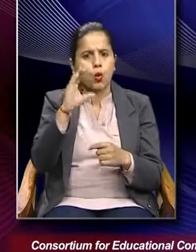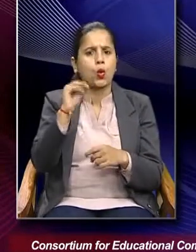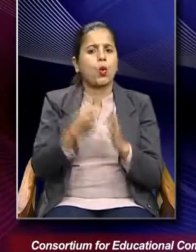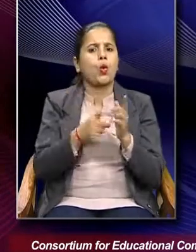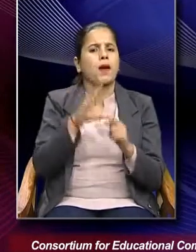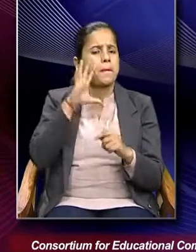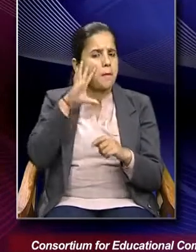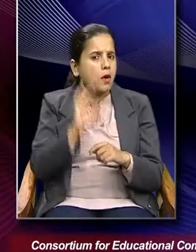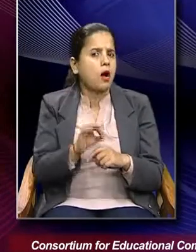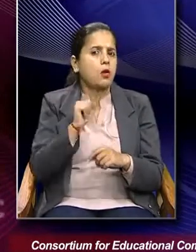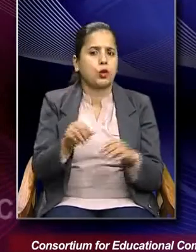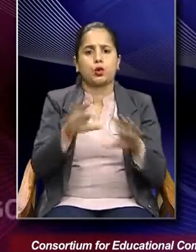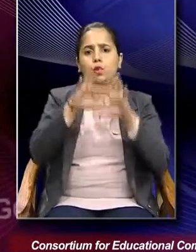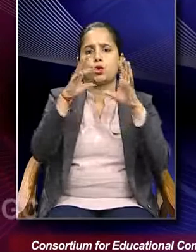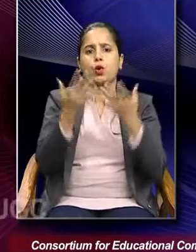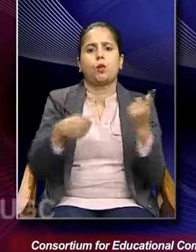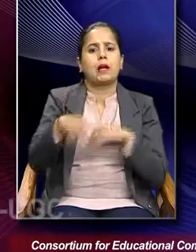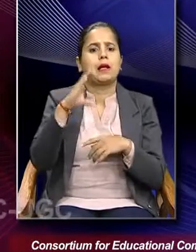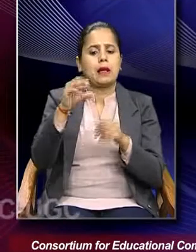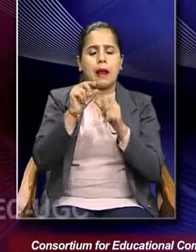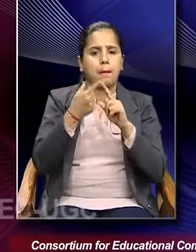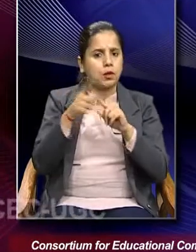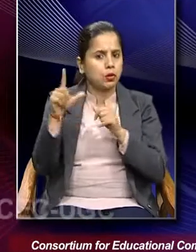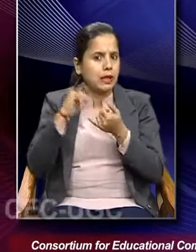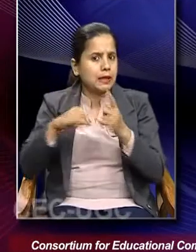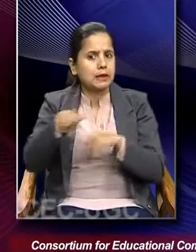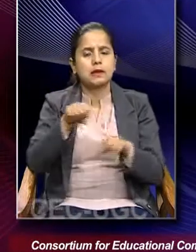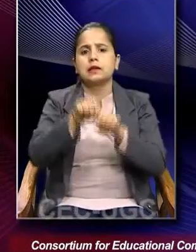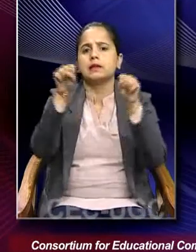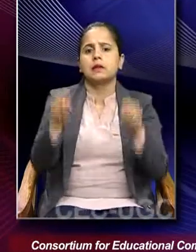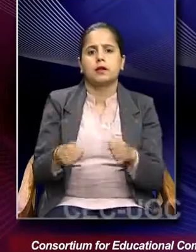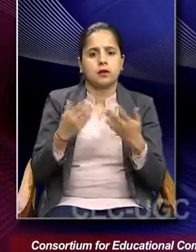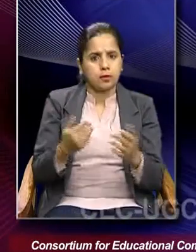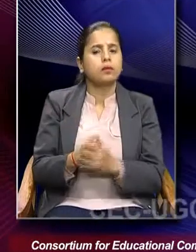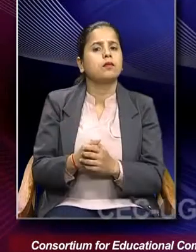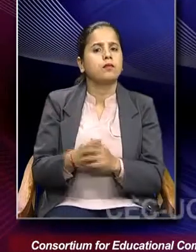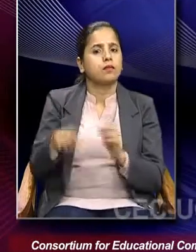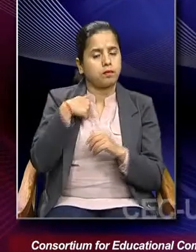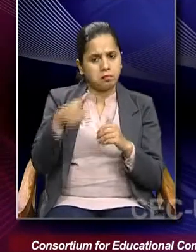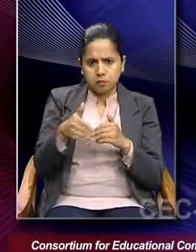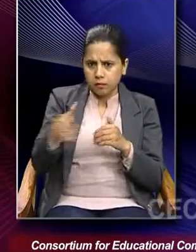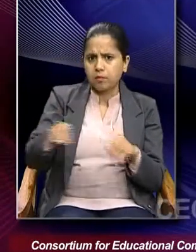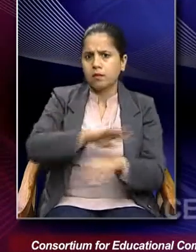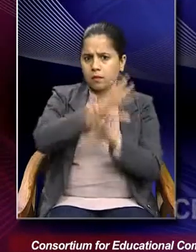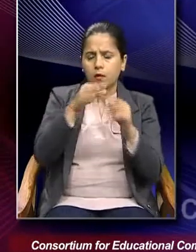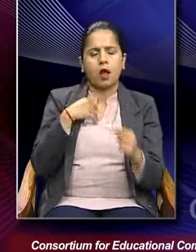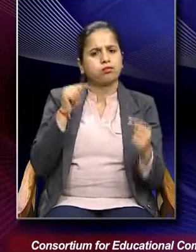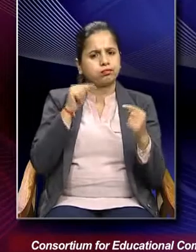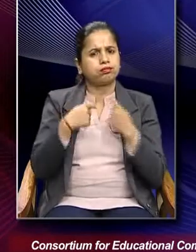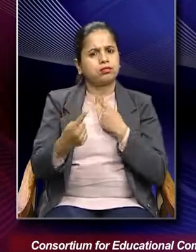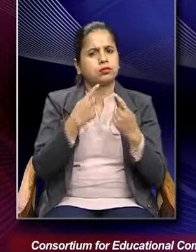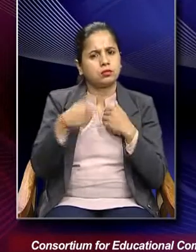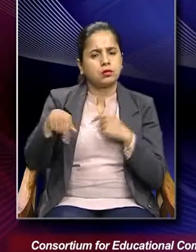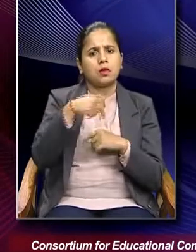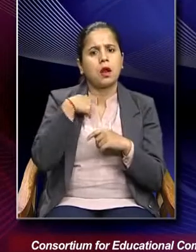element of global capitalist system. So when we go through all these arguments, then we